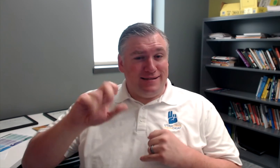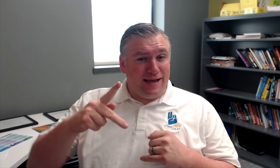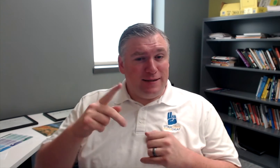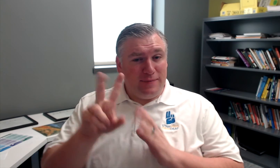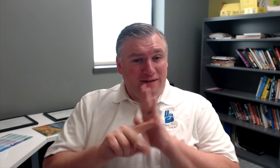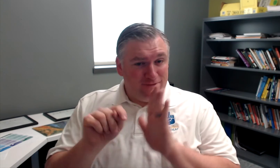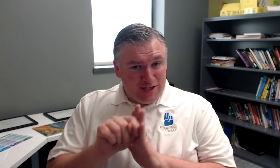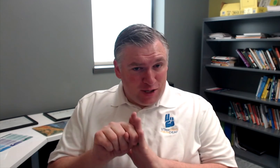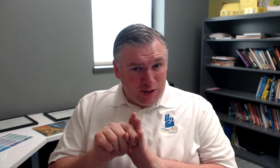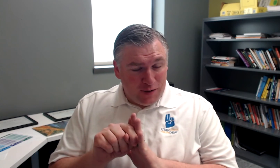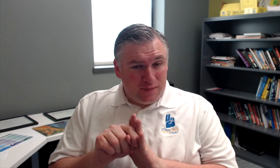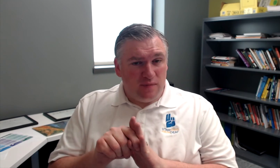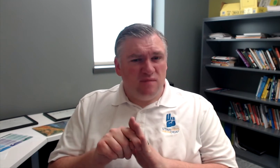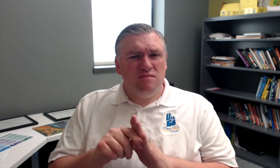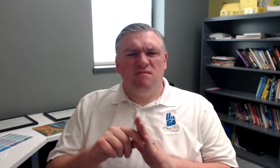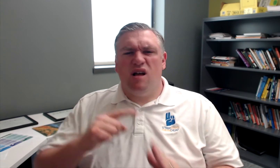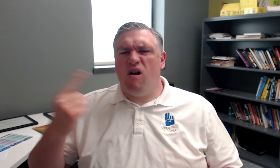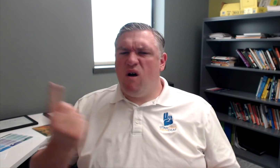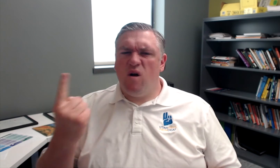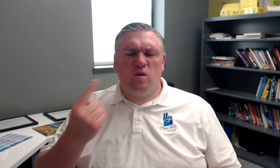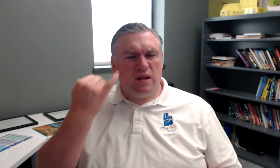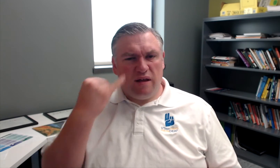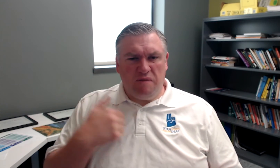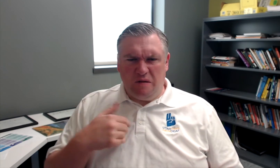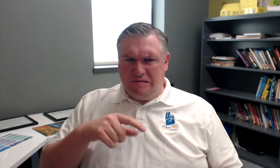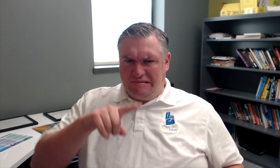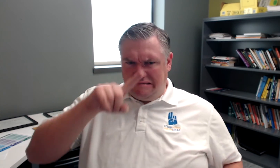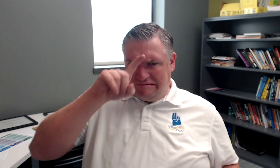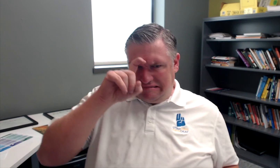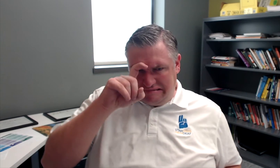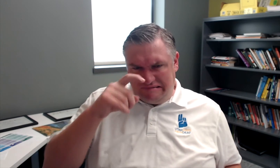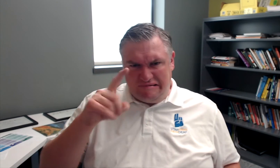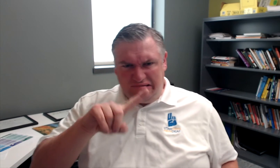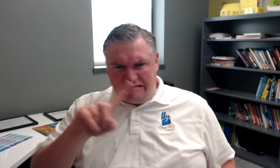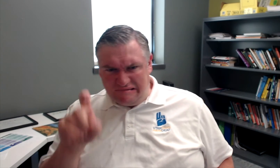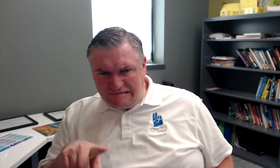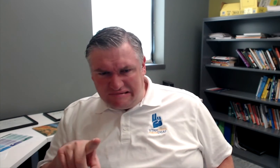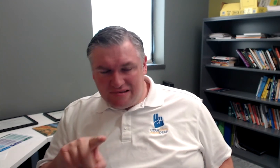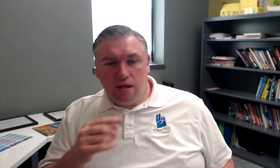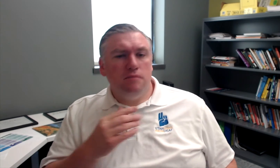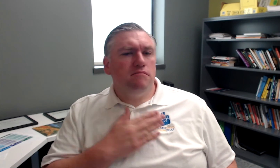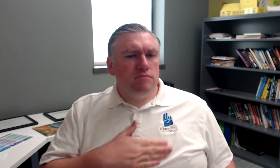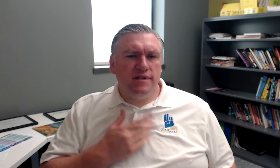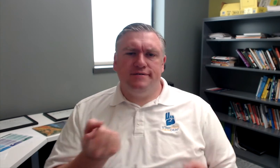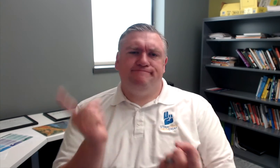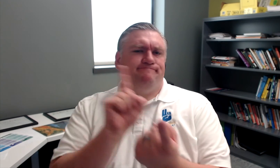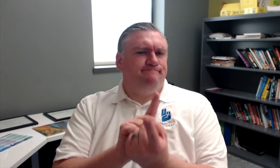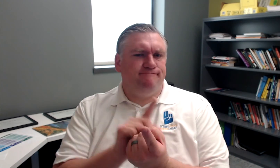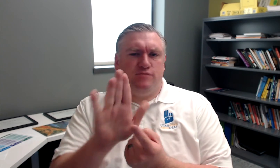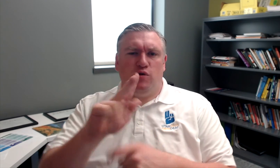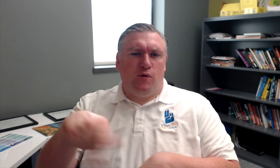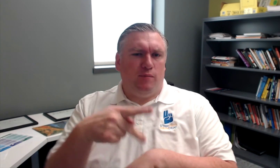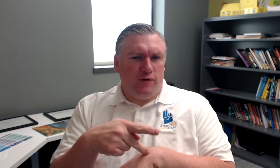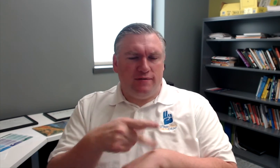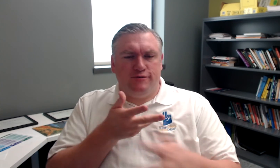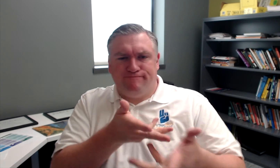So this was our last IEP video. Always, if you have any questions, please meet with